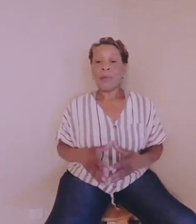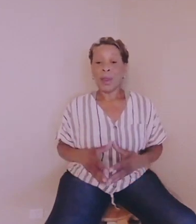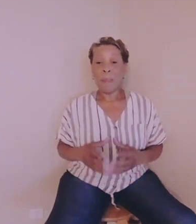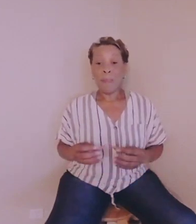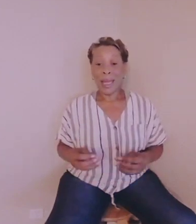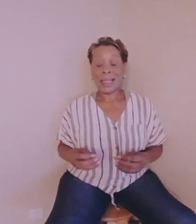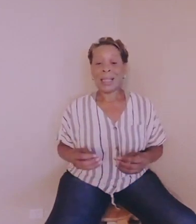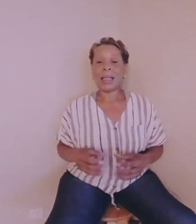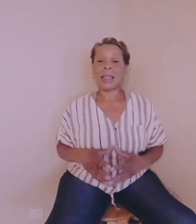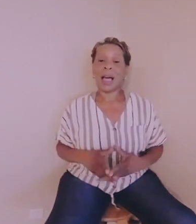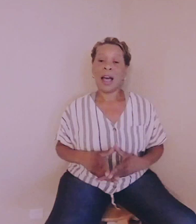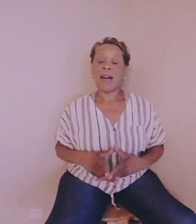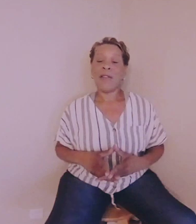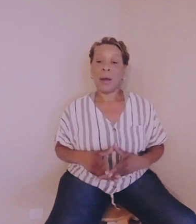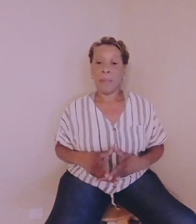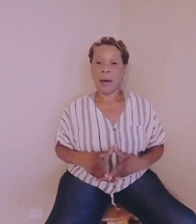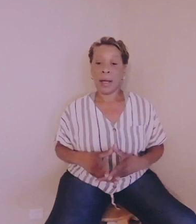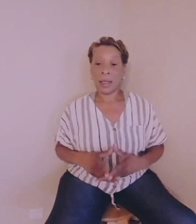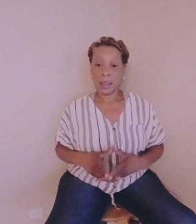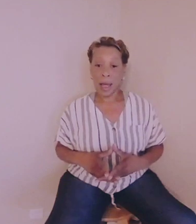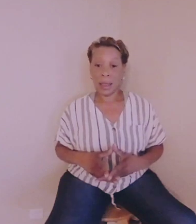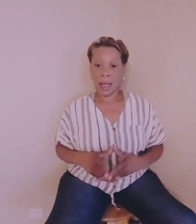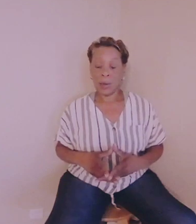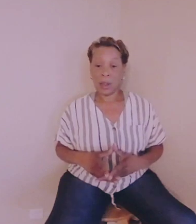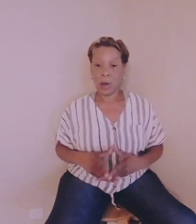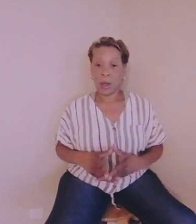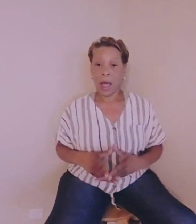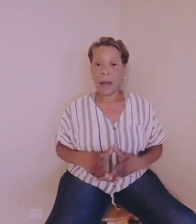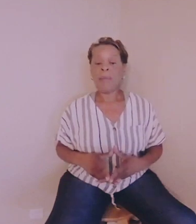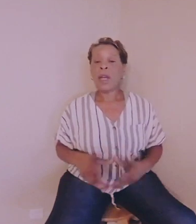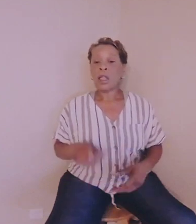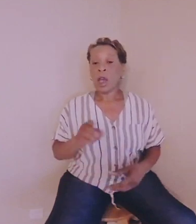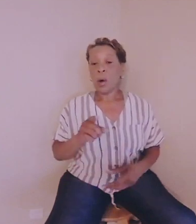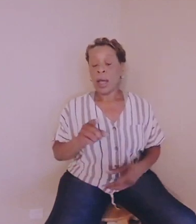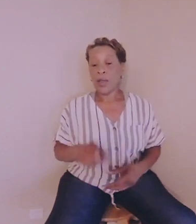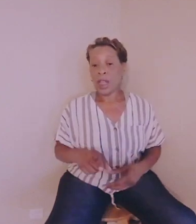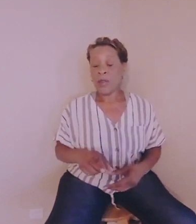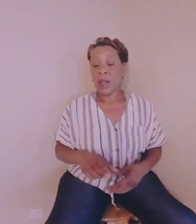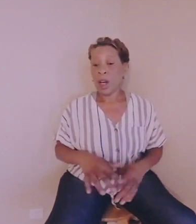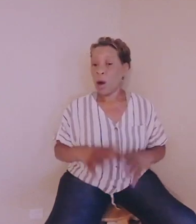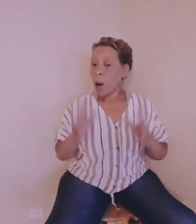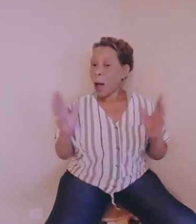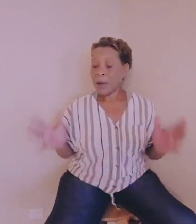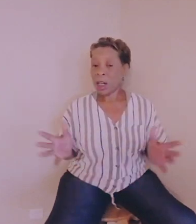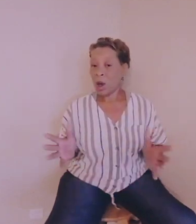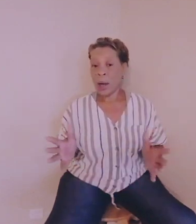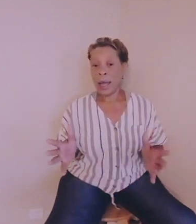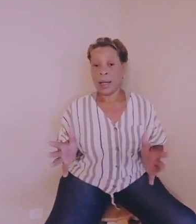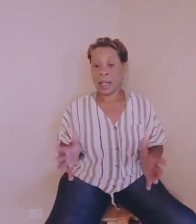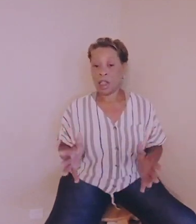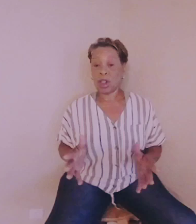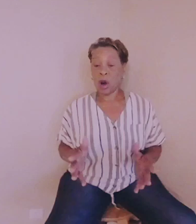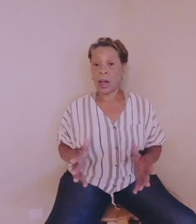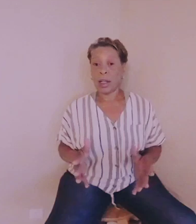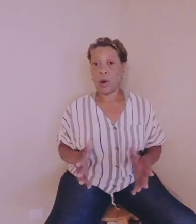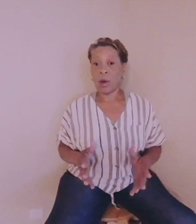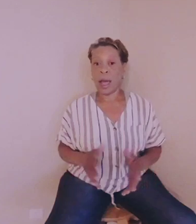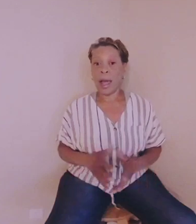the basics of American Sign Language, okay? So in this video, I'm gonna go ahead and get started, okay?